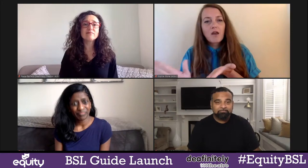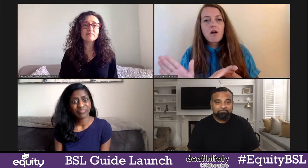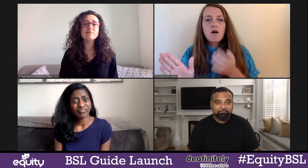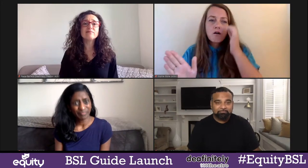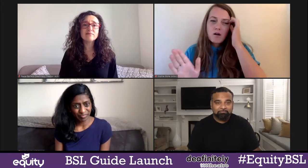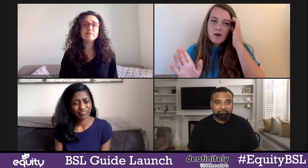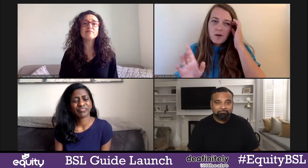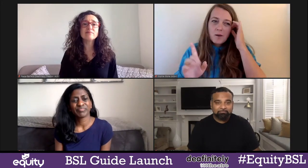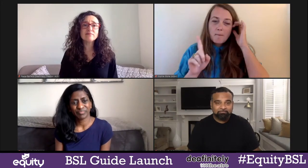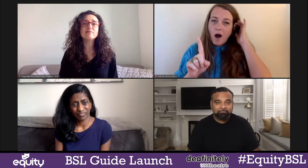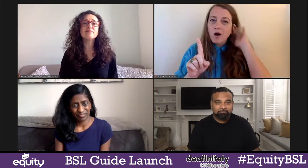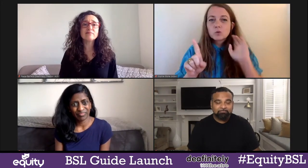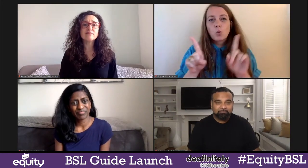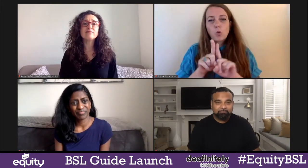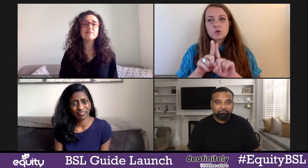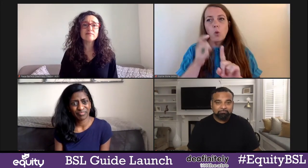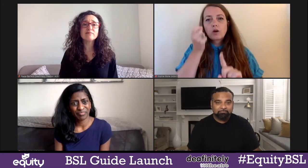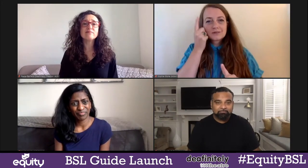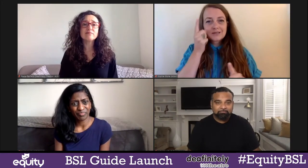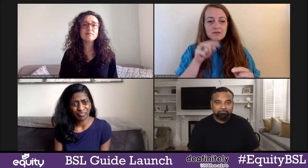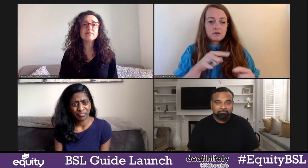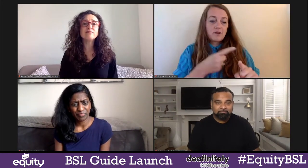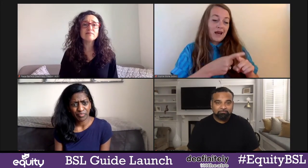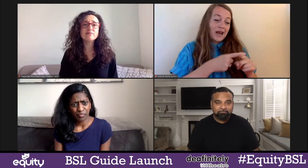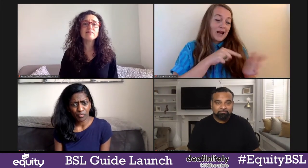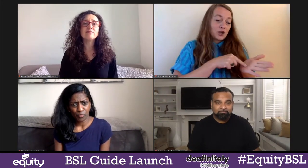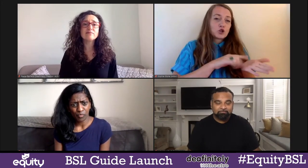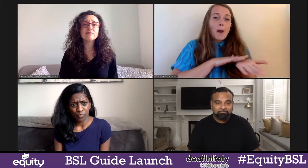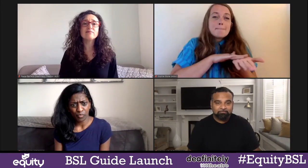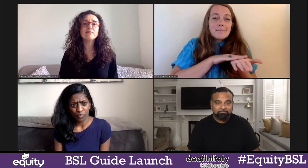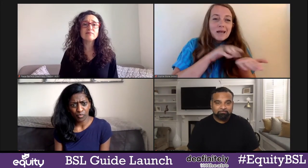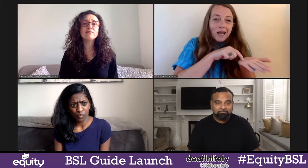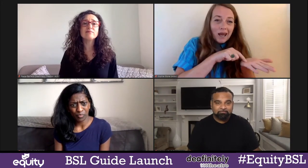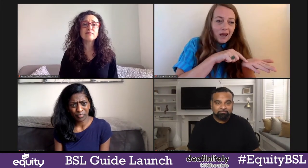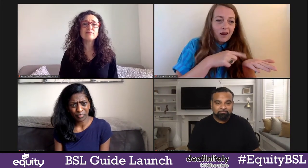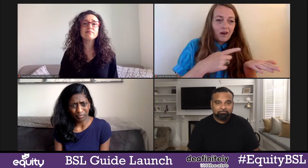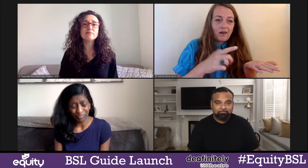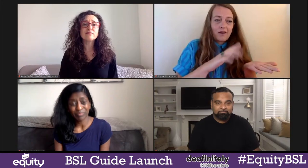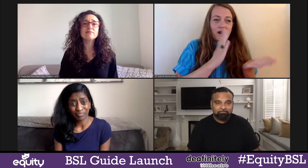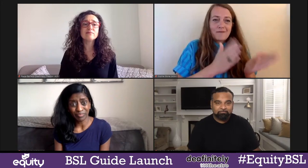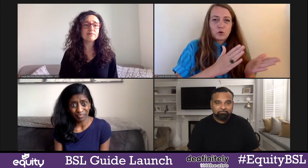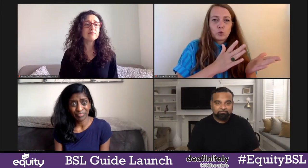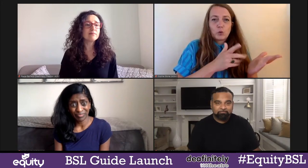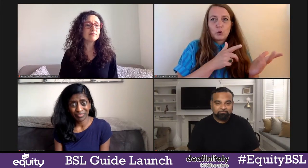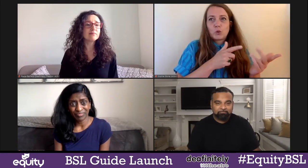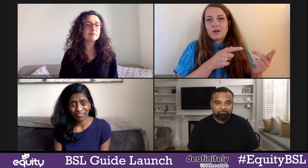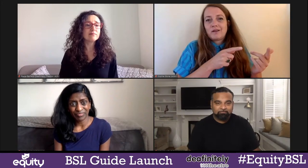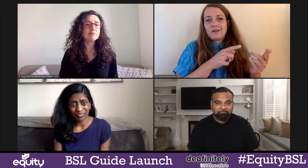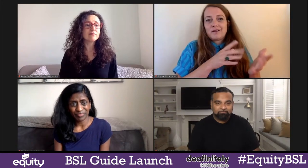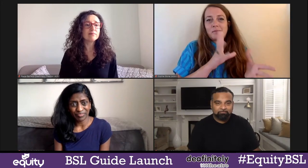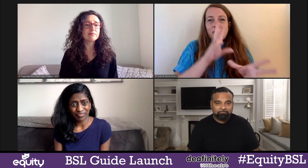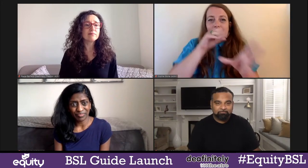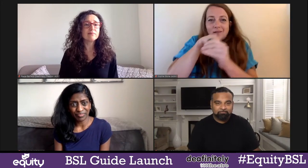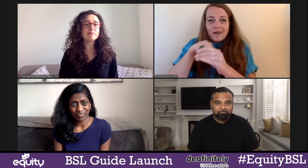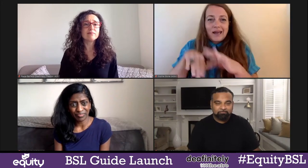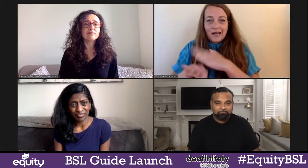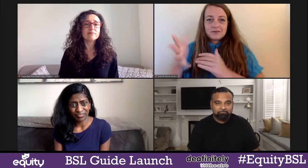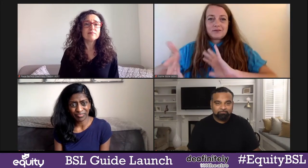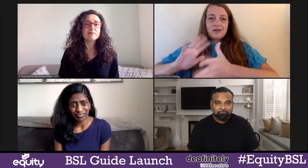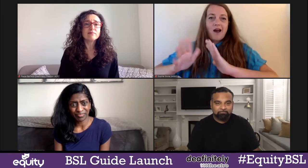it's understood and it is intelligible to those watching. And the meaning in English has